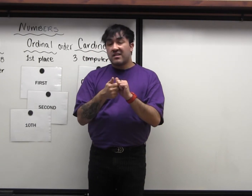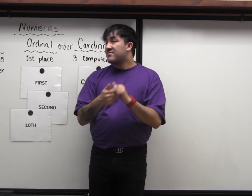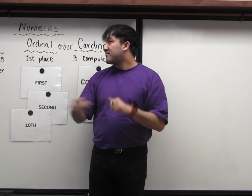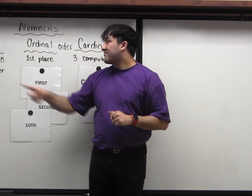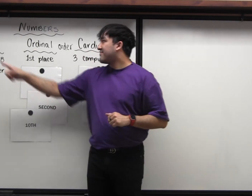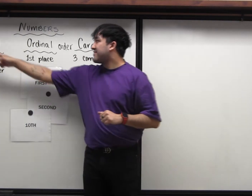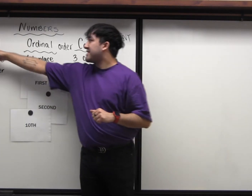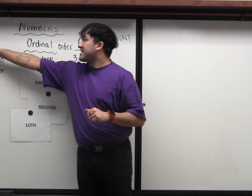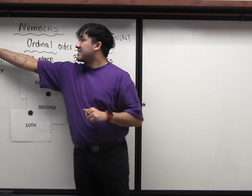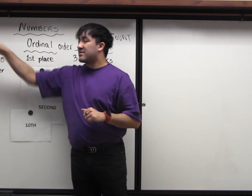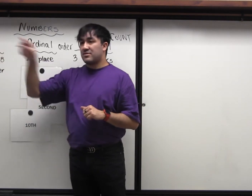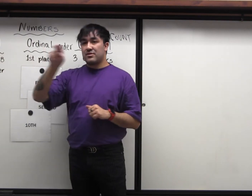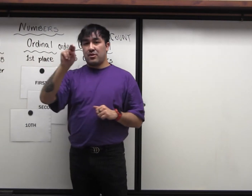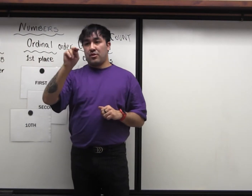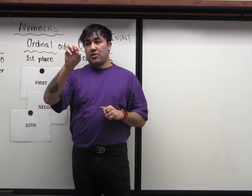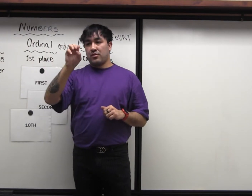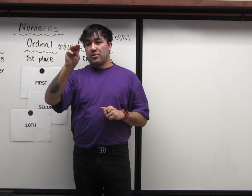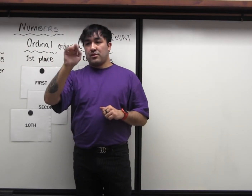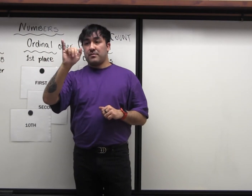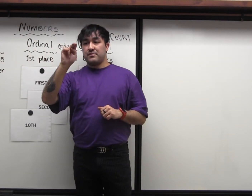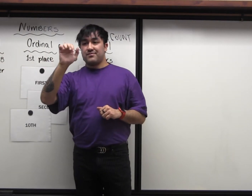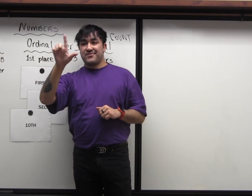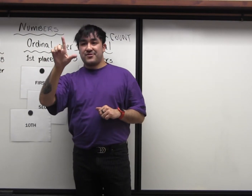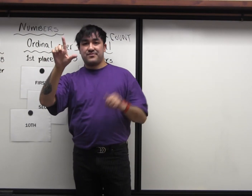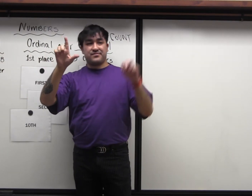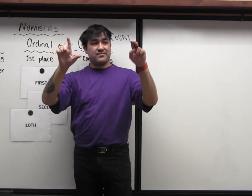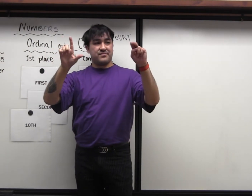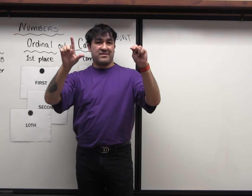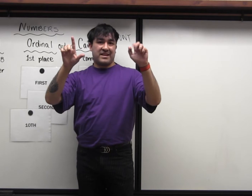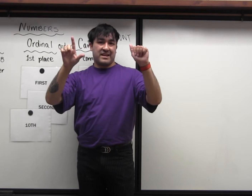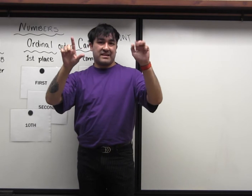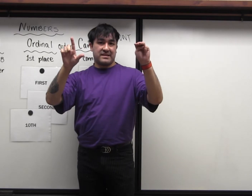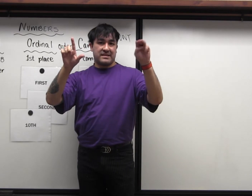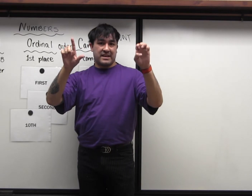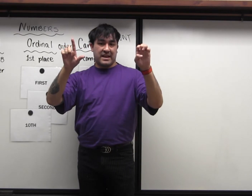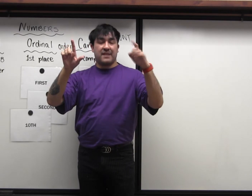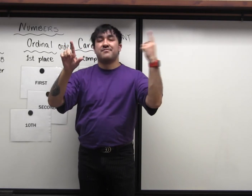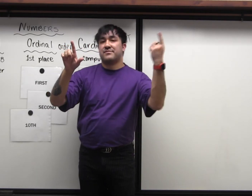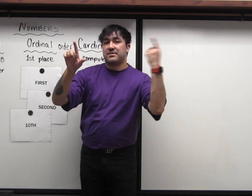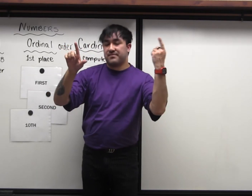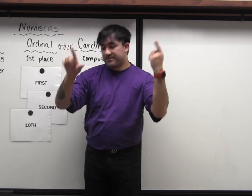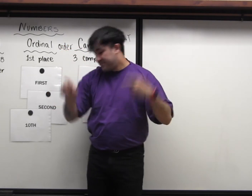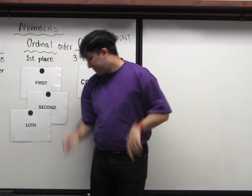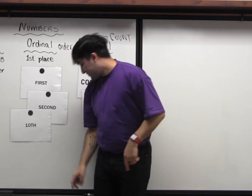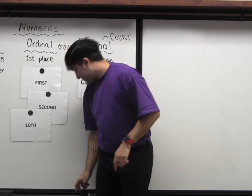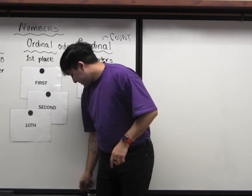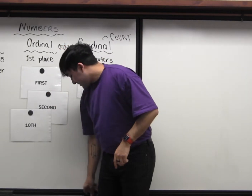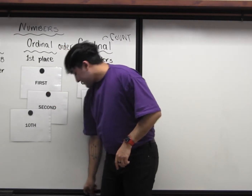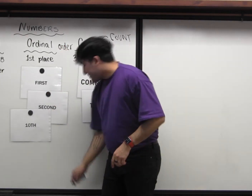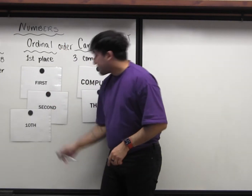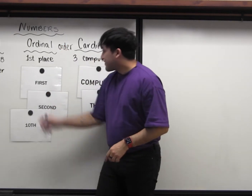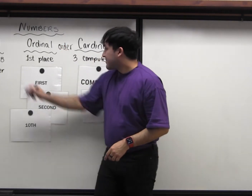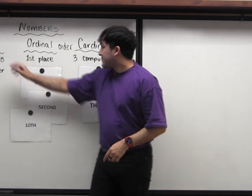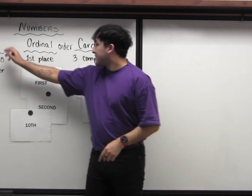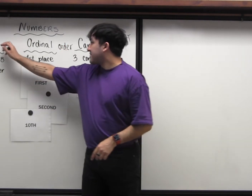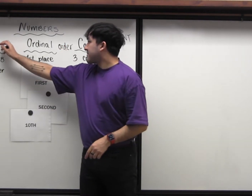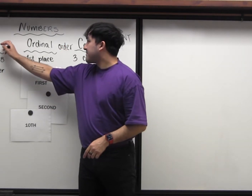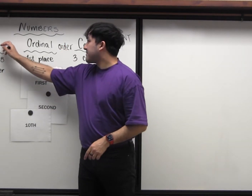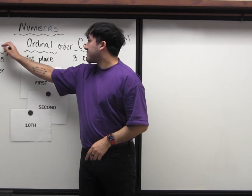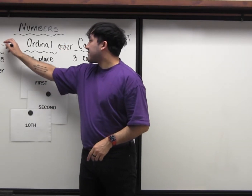the best way to remember nominal numbers is that the word name is the similar, but you also want to